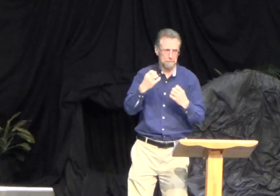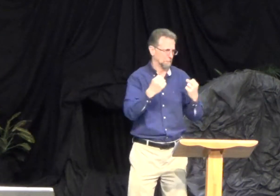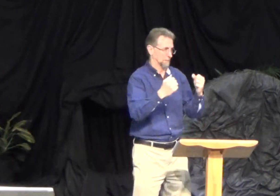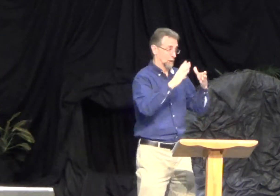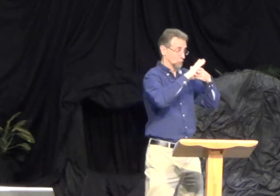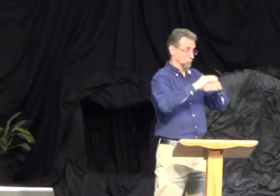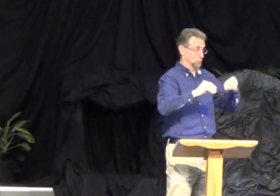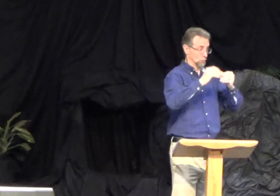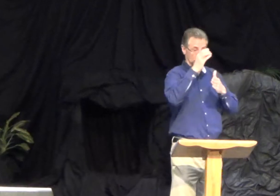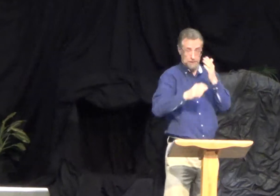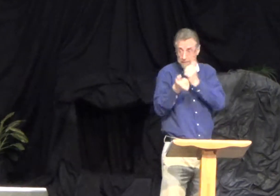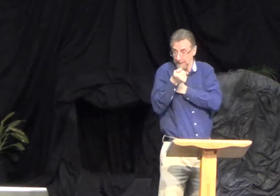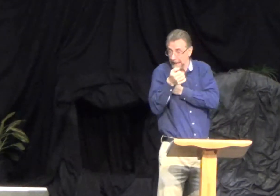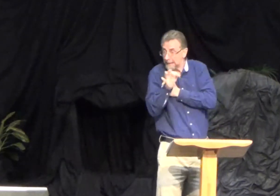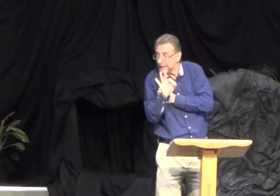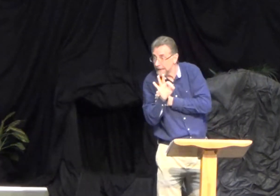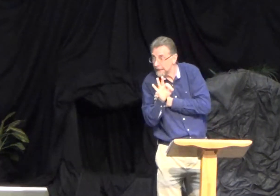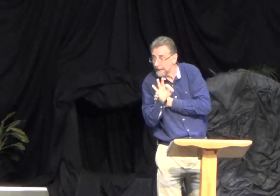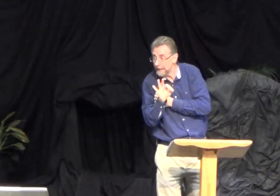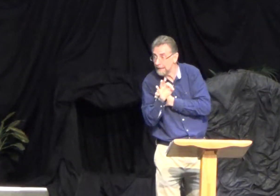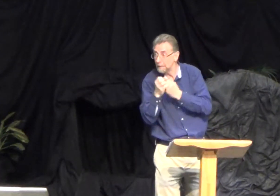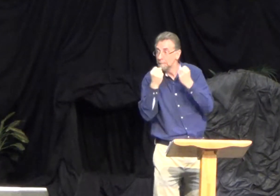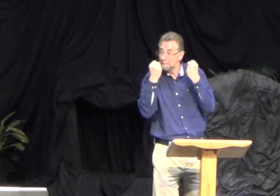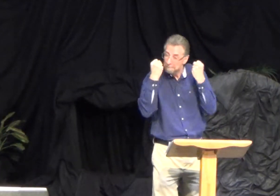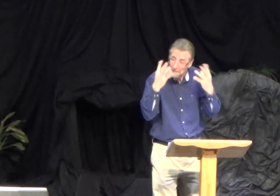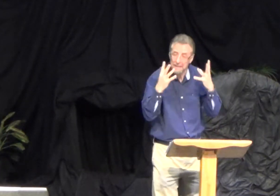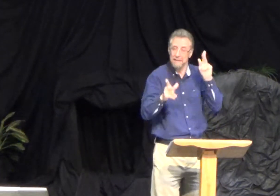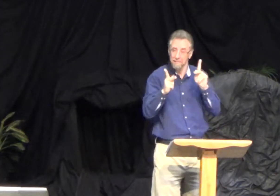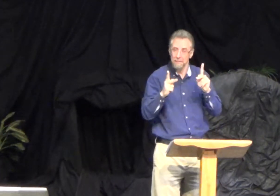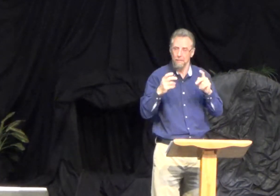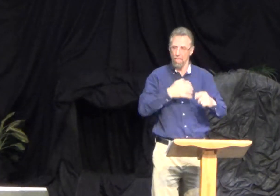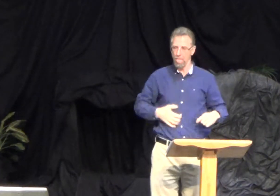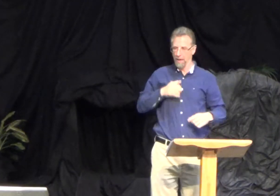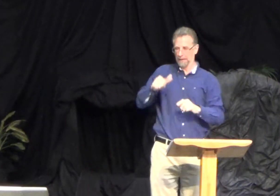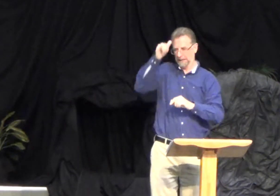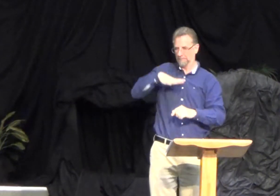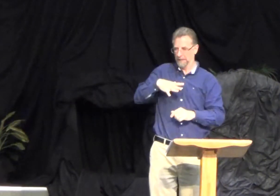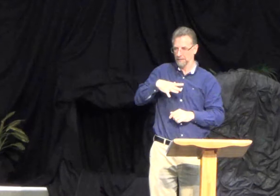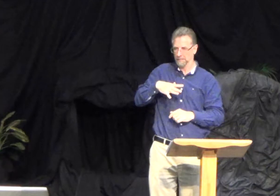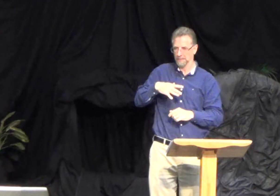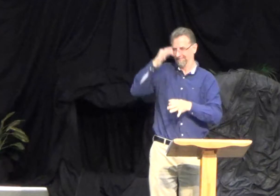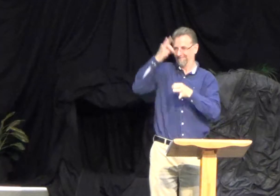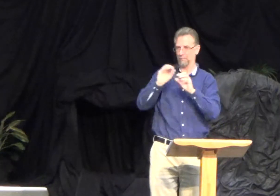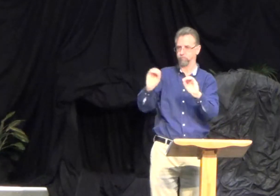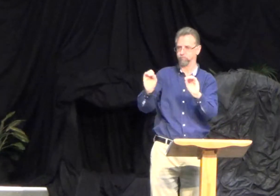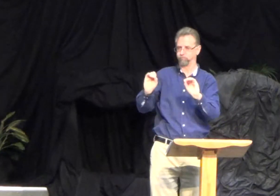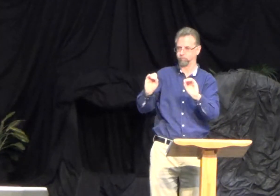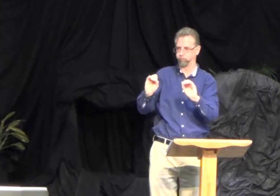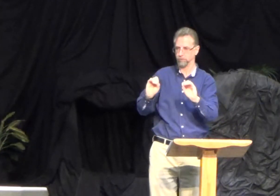It's interesting here, the stories here in chapter 19, of the people who didn't like that man, who didn't